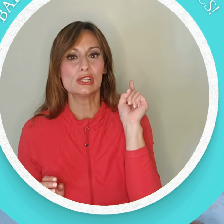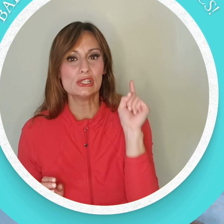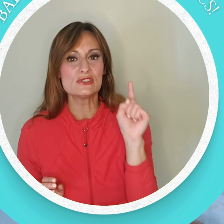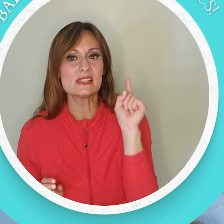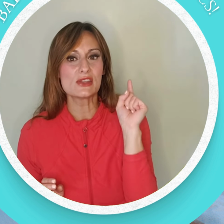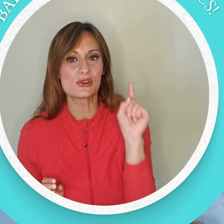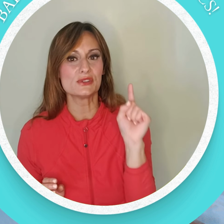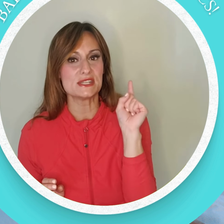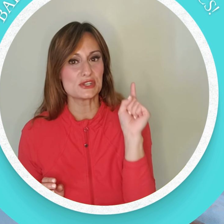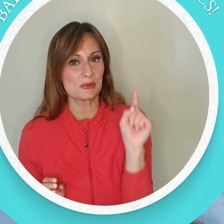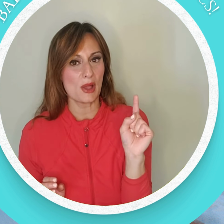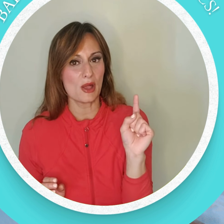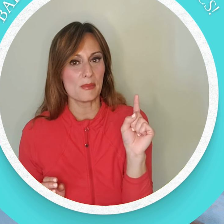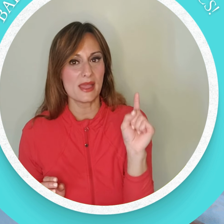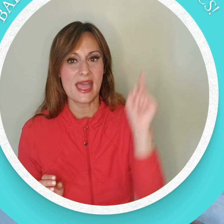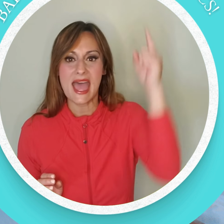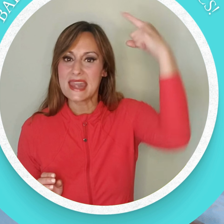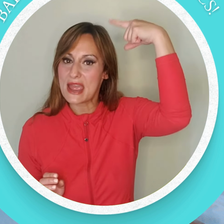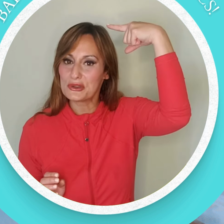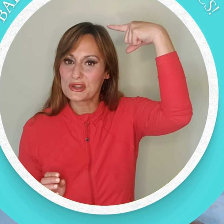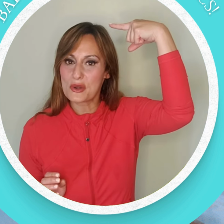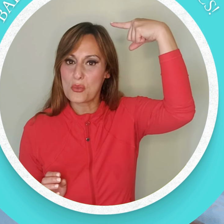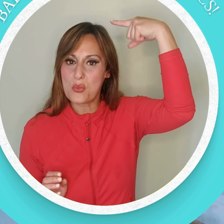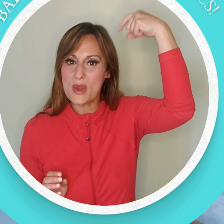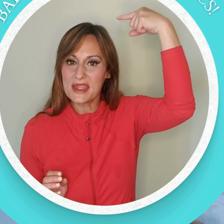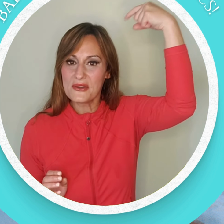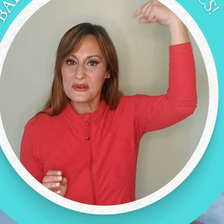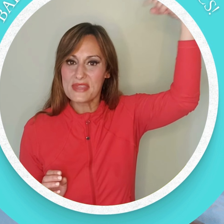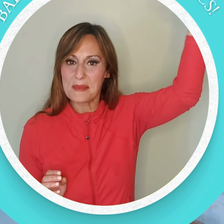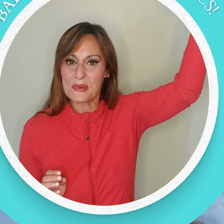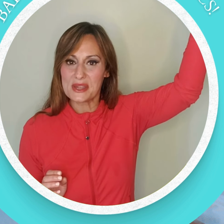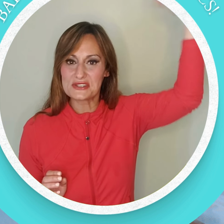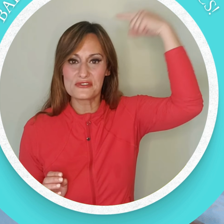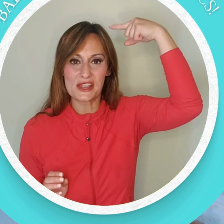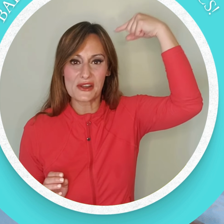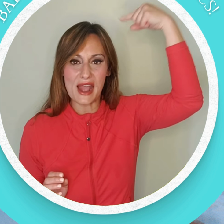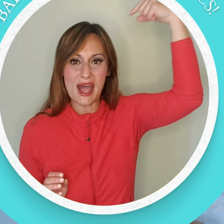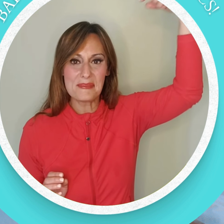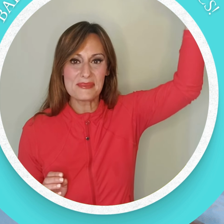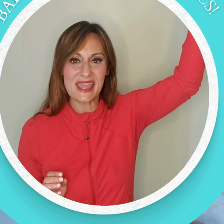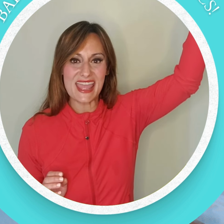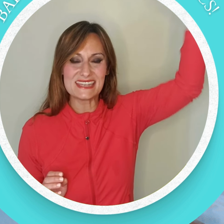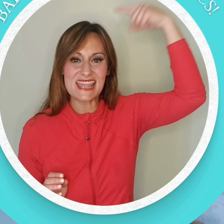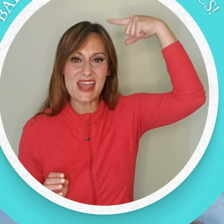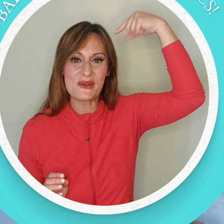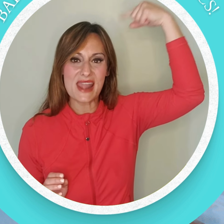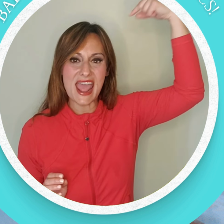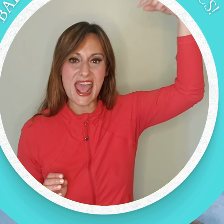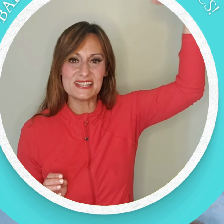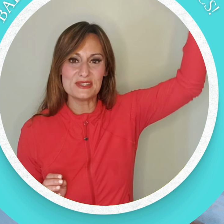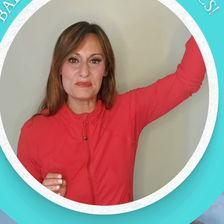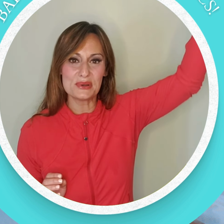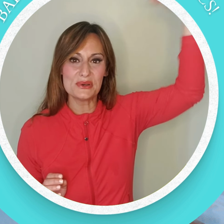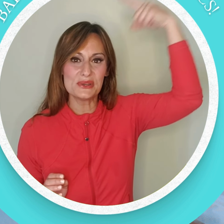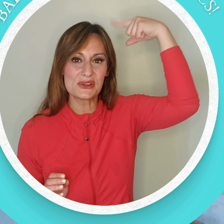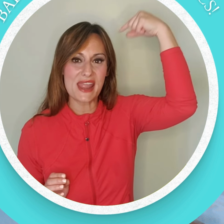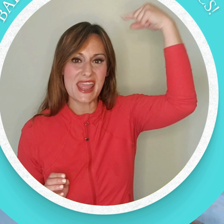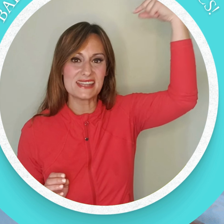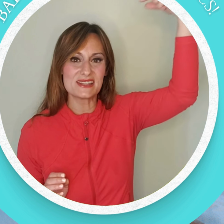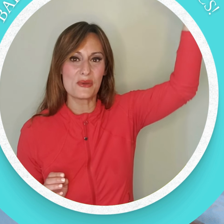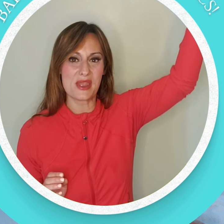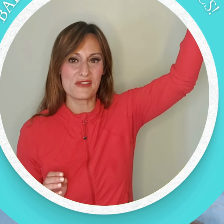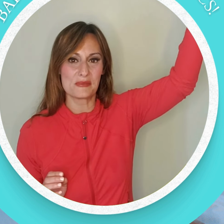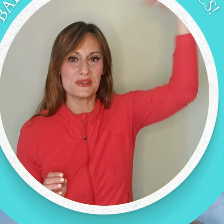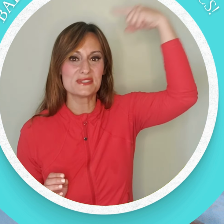fingers loosely curled into your palm. Now you're going to wiggle that pointer finger up and down as you pull your